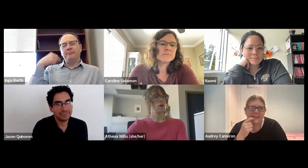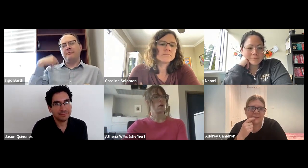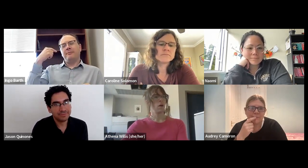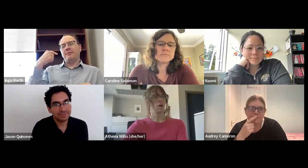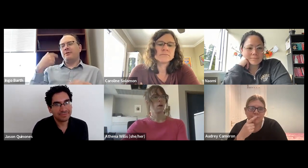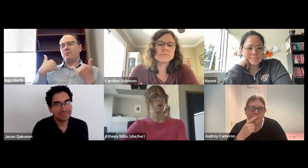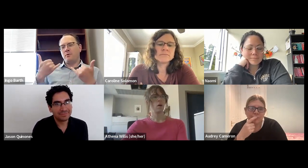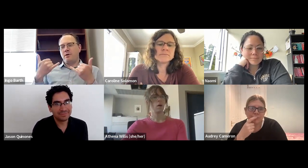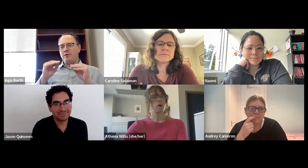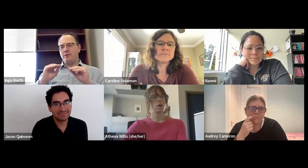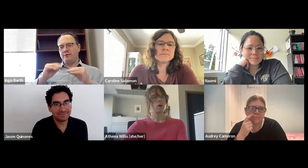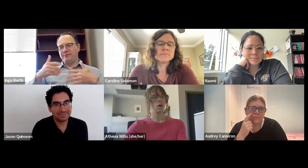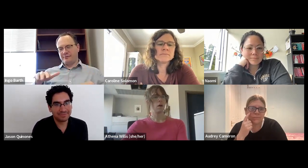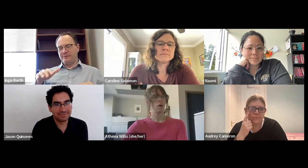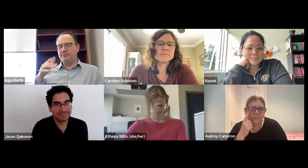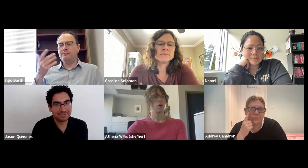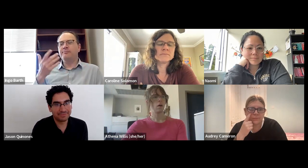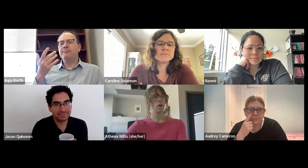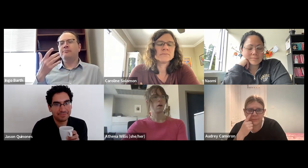So what I'm thinking